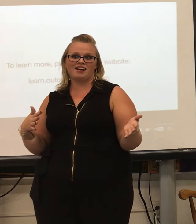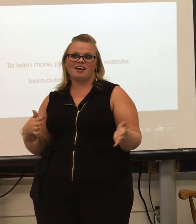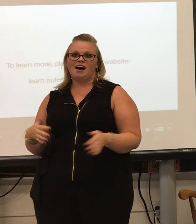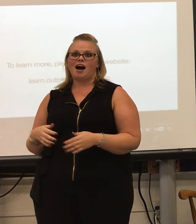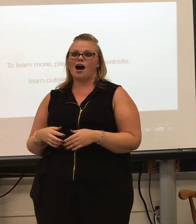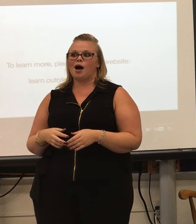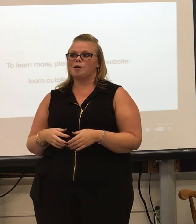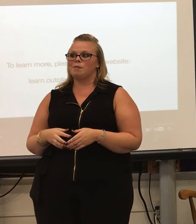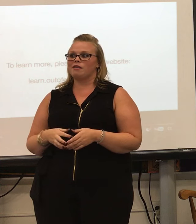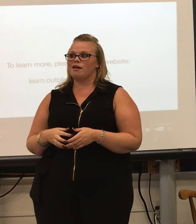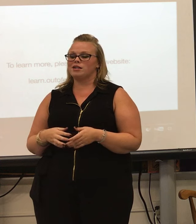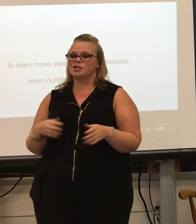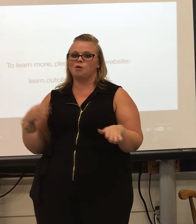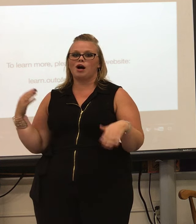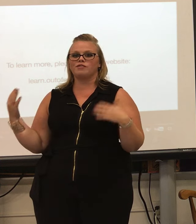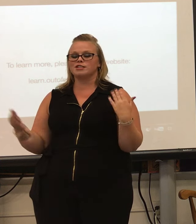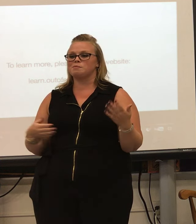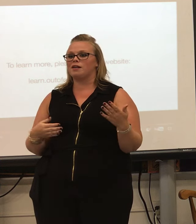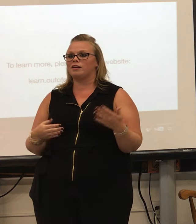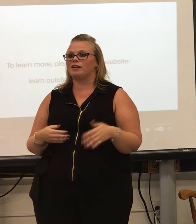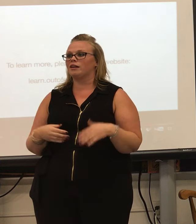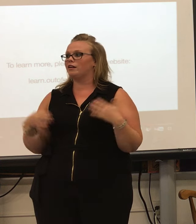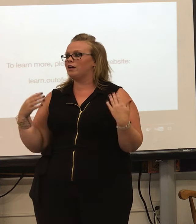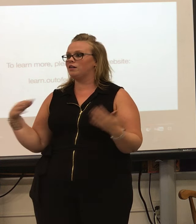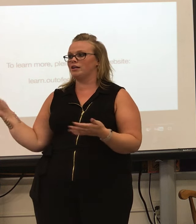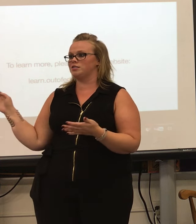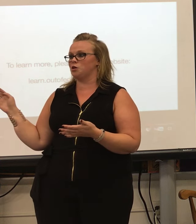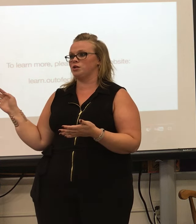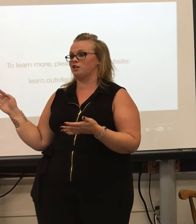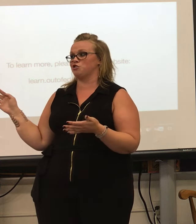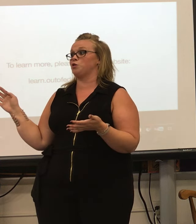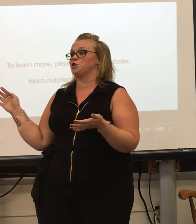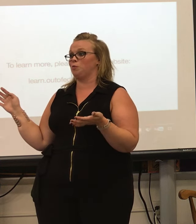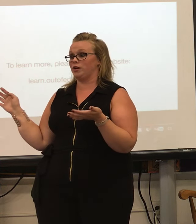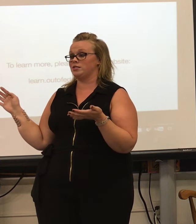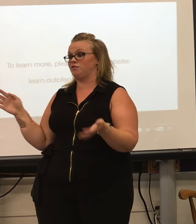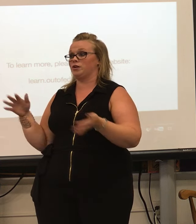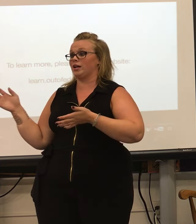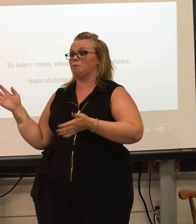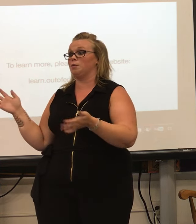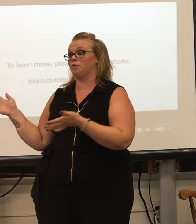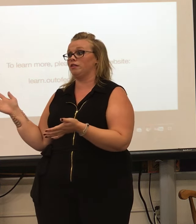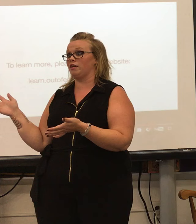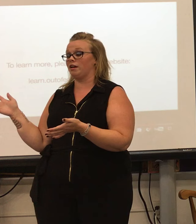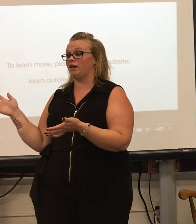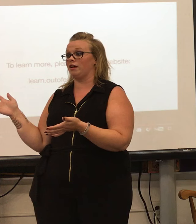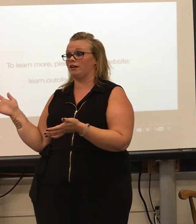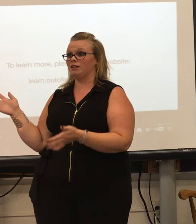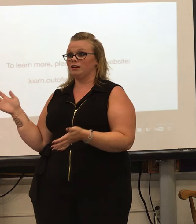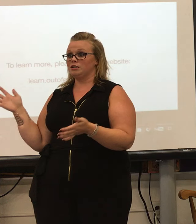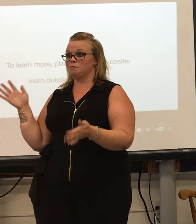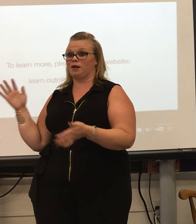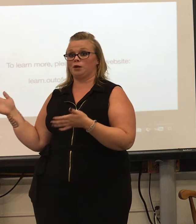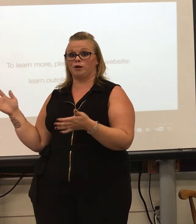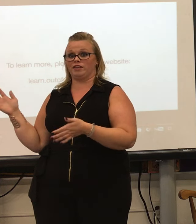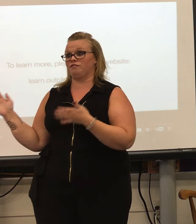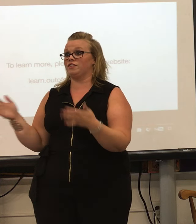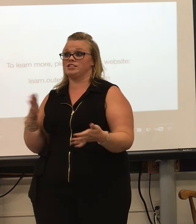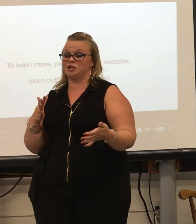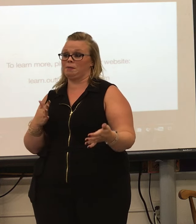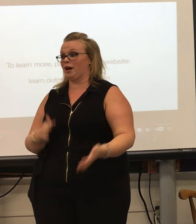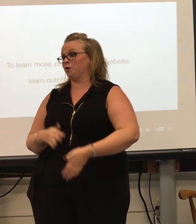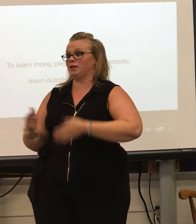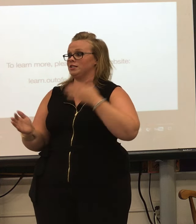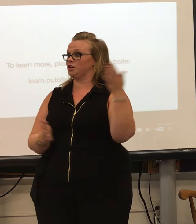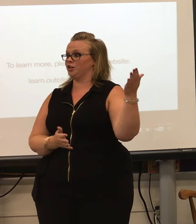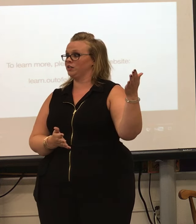like that, and then to go off of the spelling, get extra dojo points if you can come up with a spelling word that